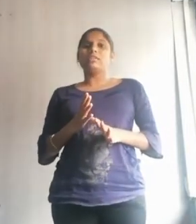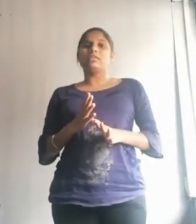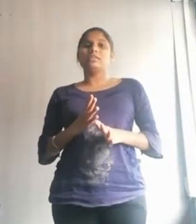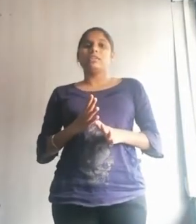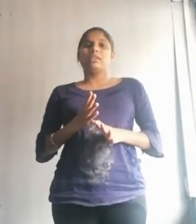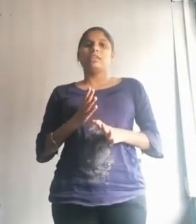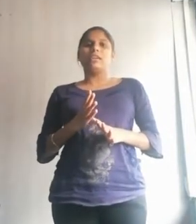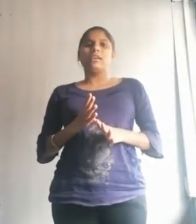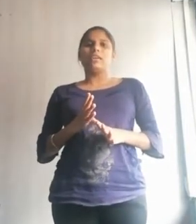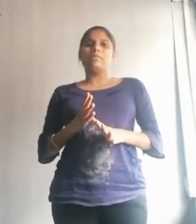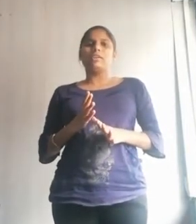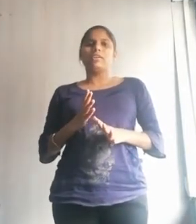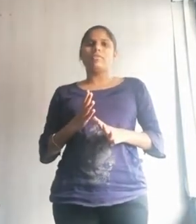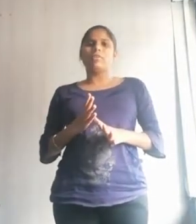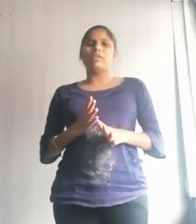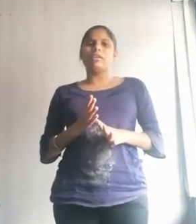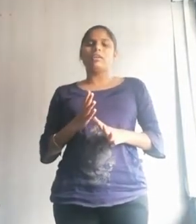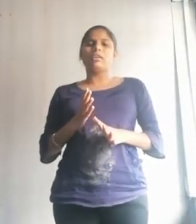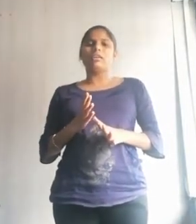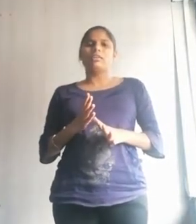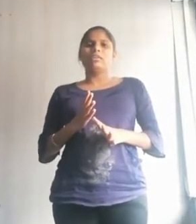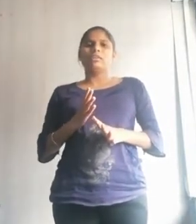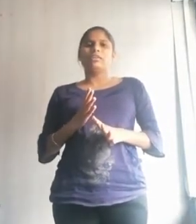enhance. They can be